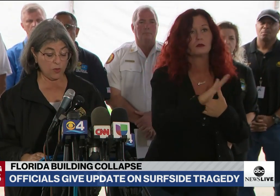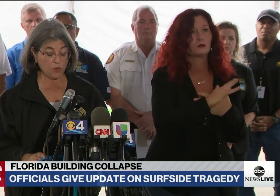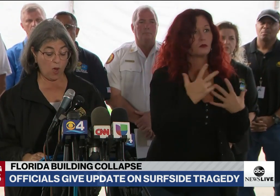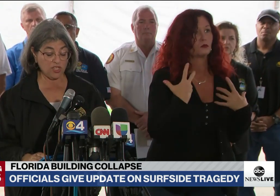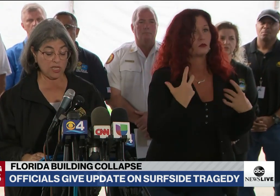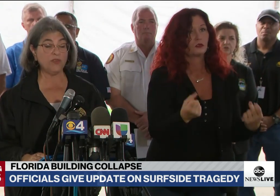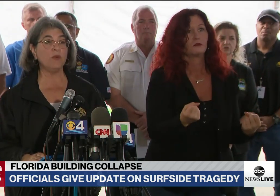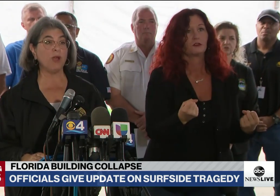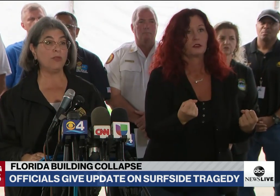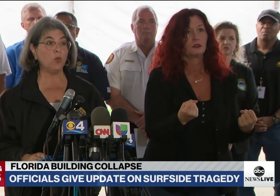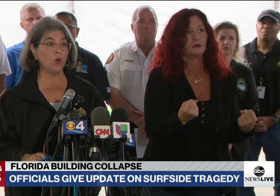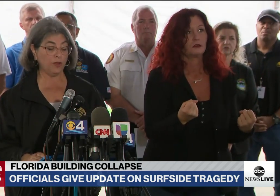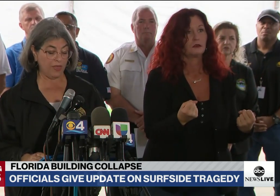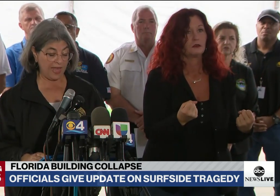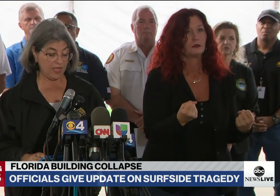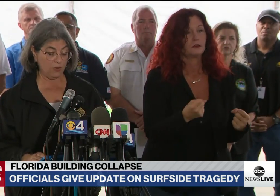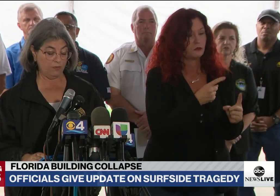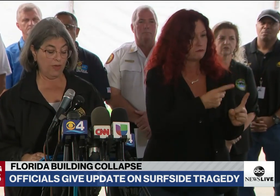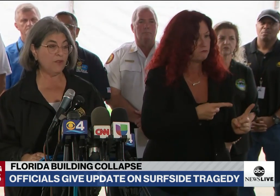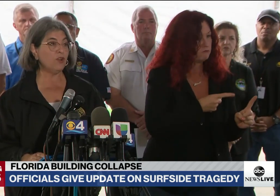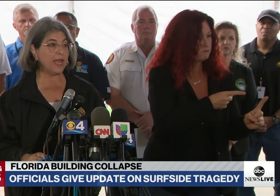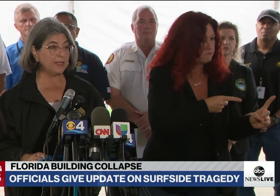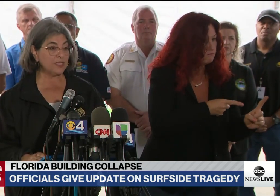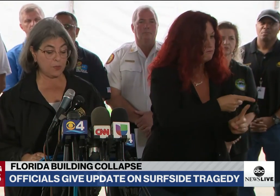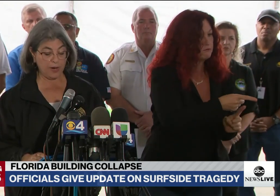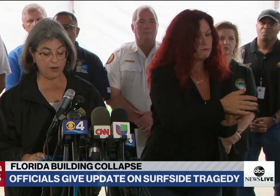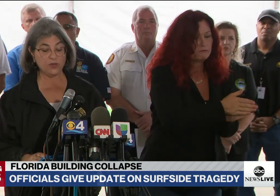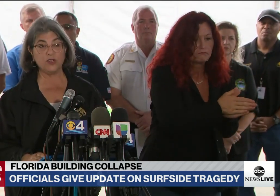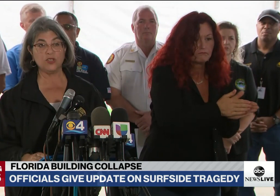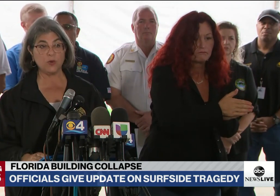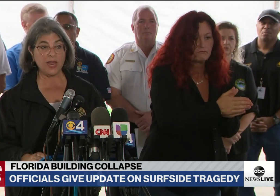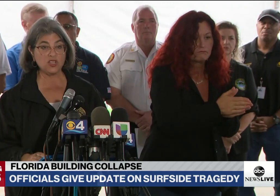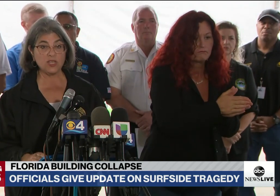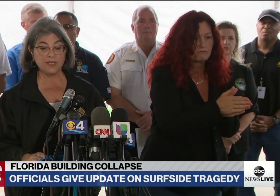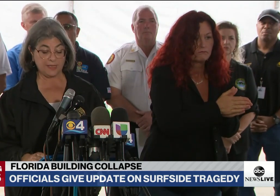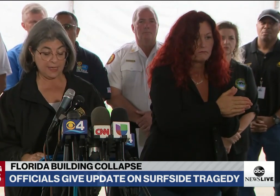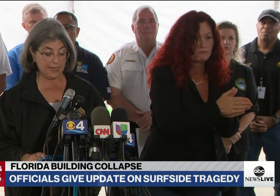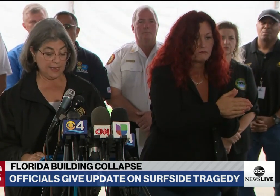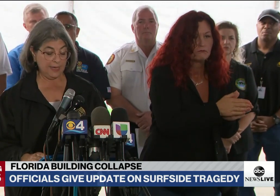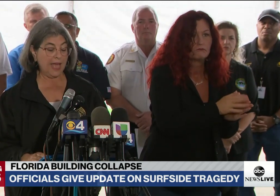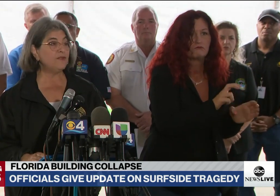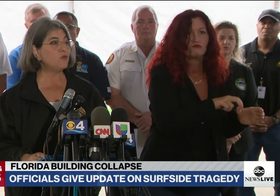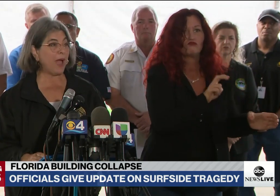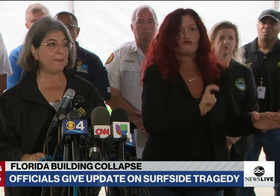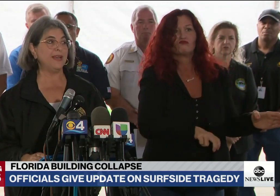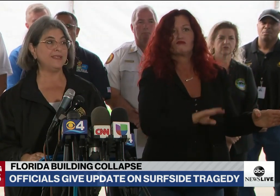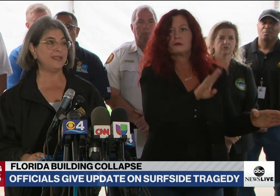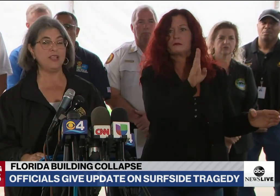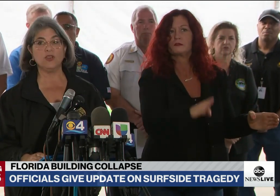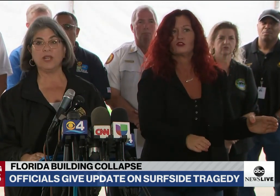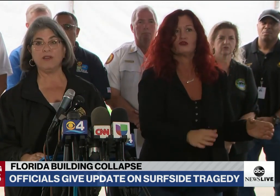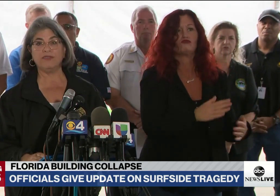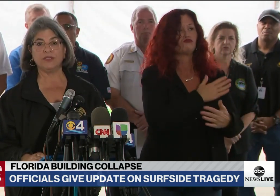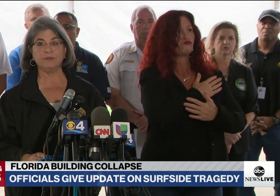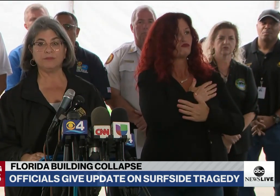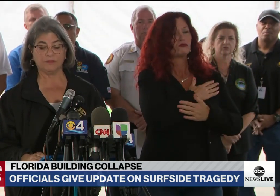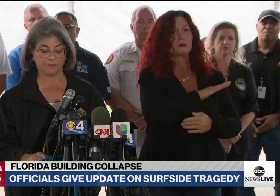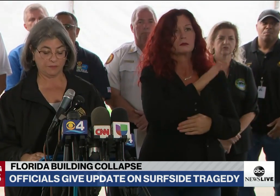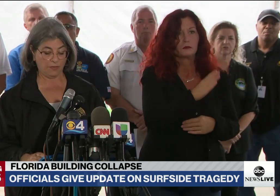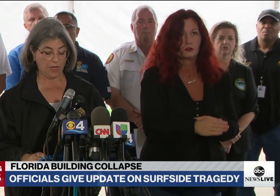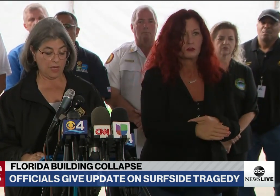So to those watching from around the world, thank you for your endless prayers, your donations, and for wrapping us in your